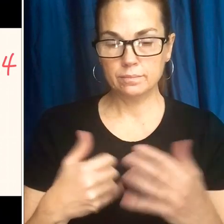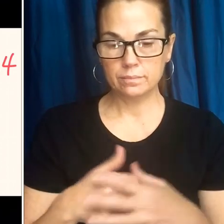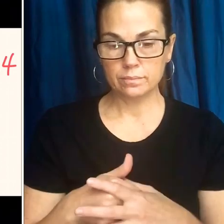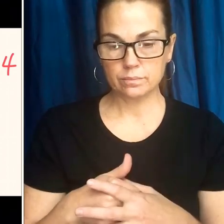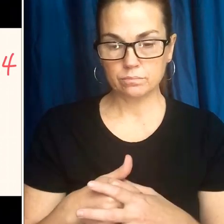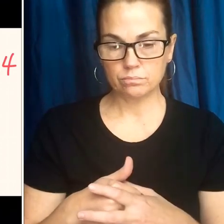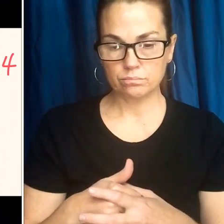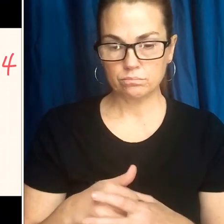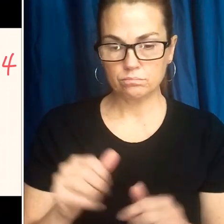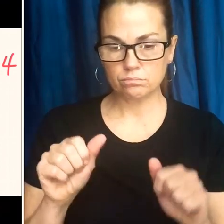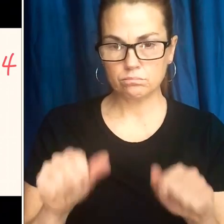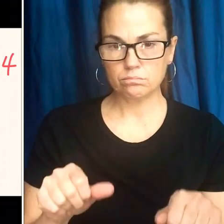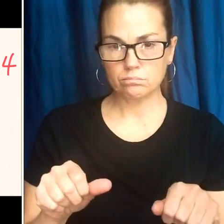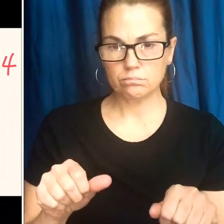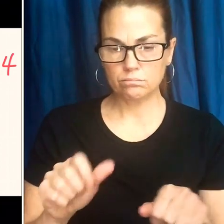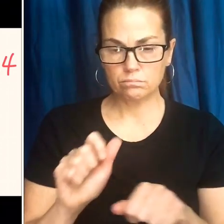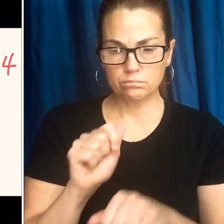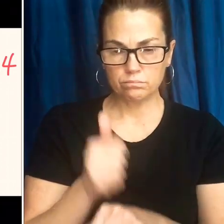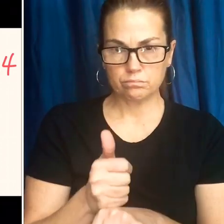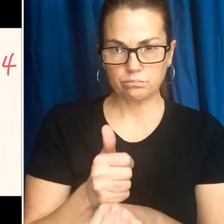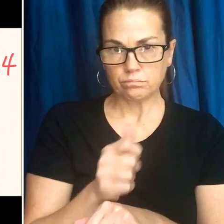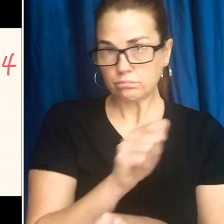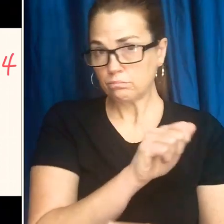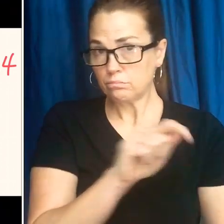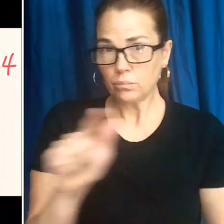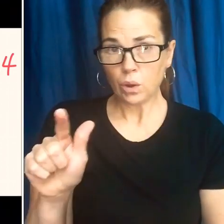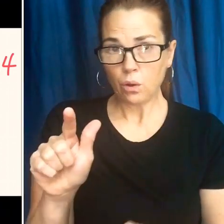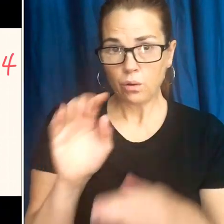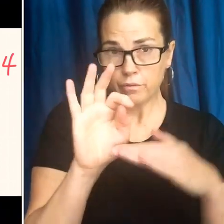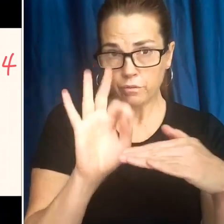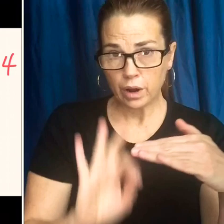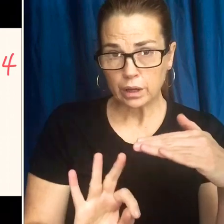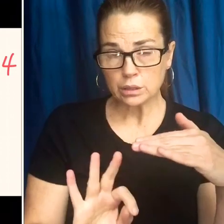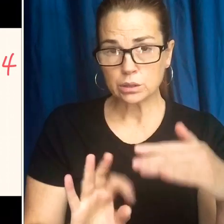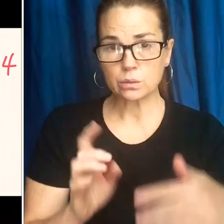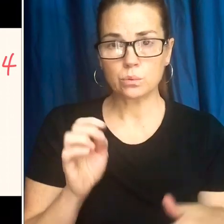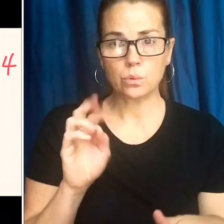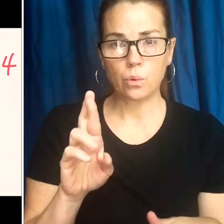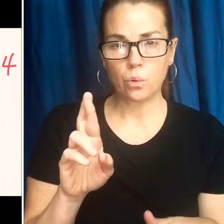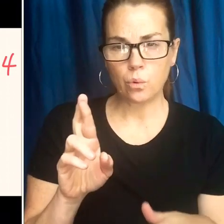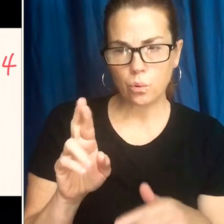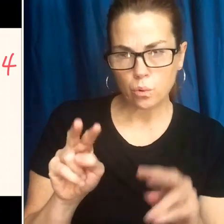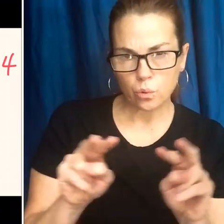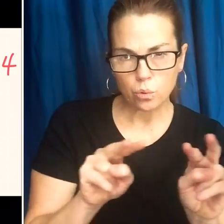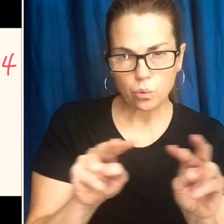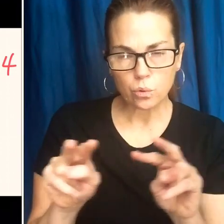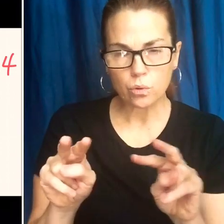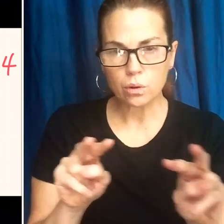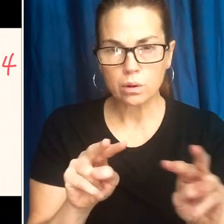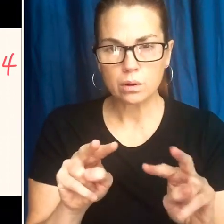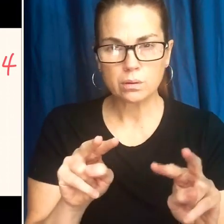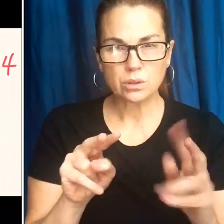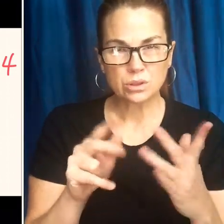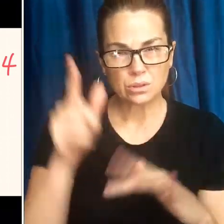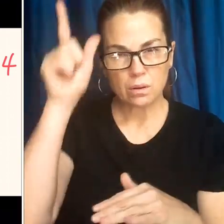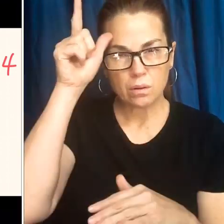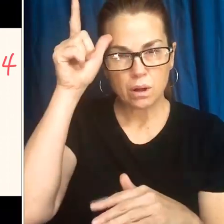do logically first. For example, if I drew a number line, right,